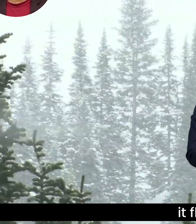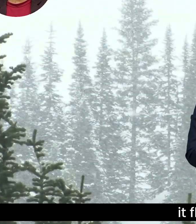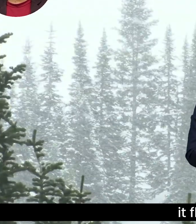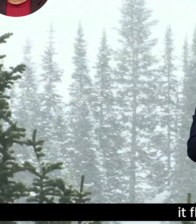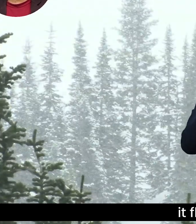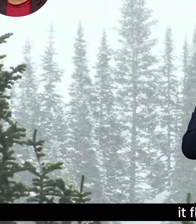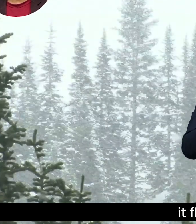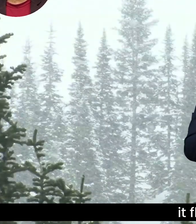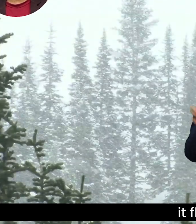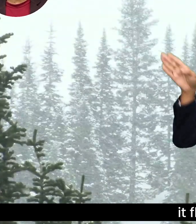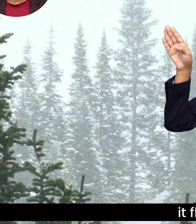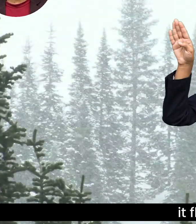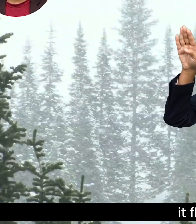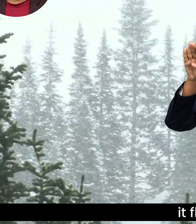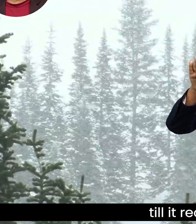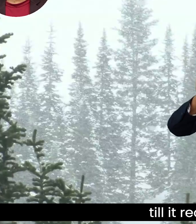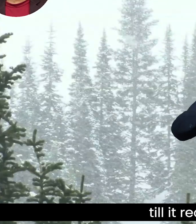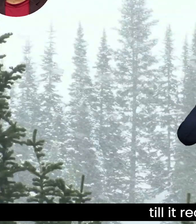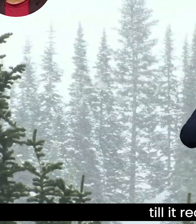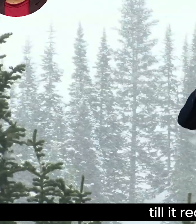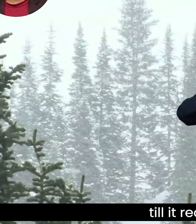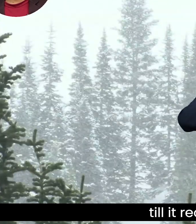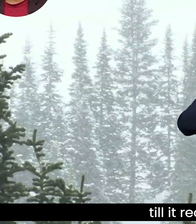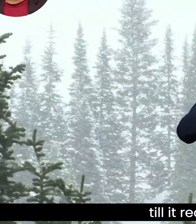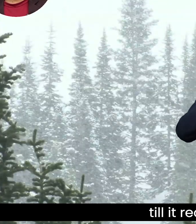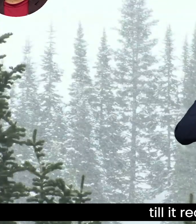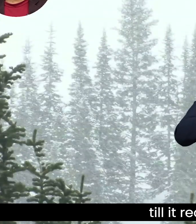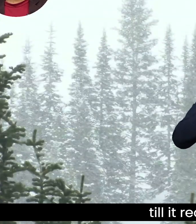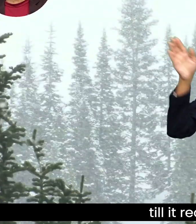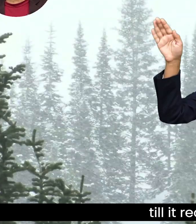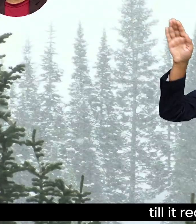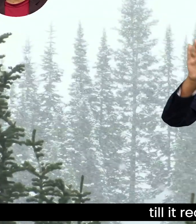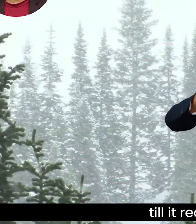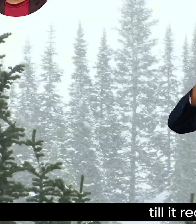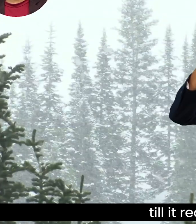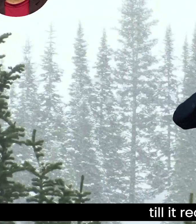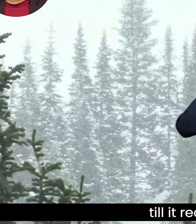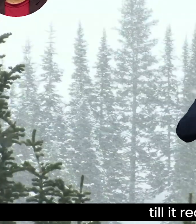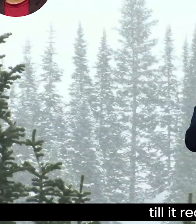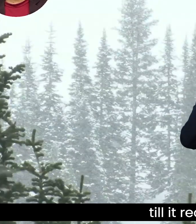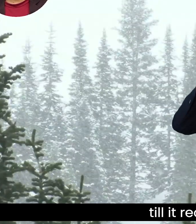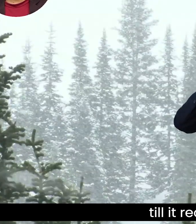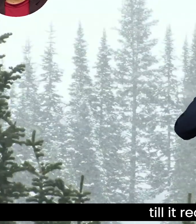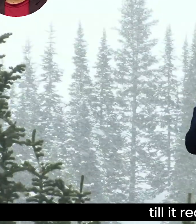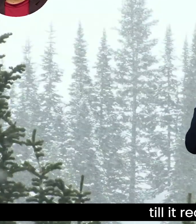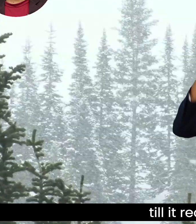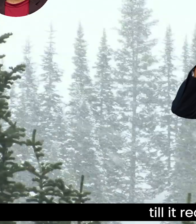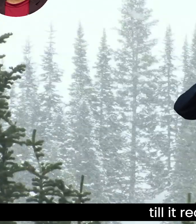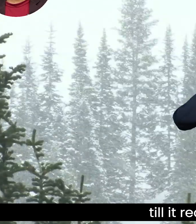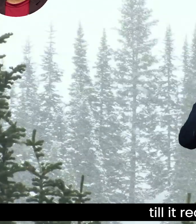it flows slowly down till it reaches the warm area.